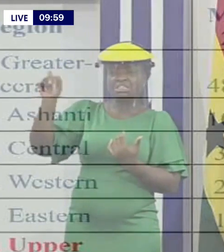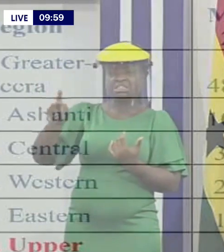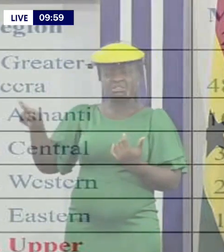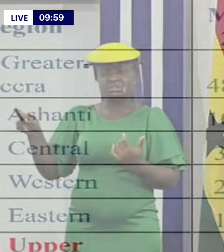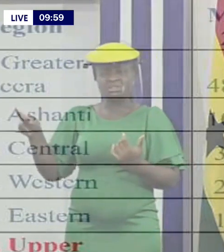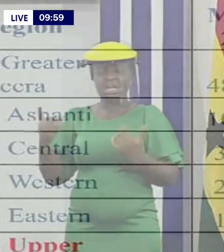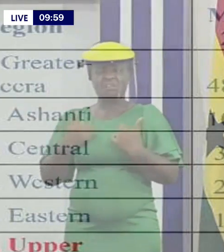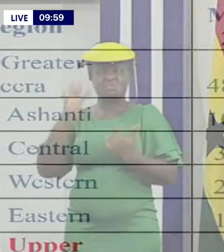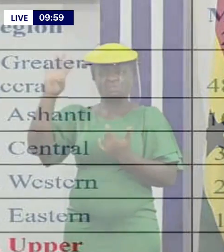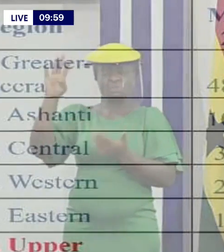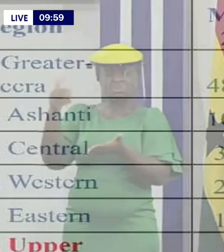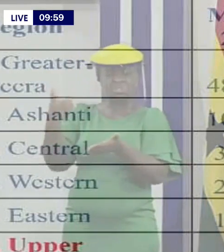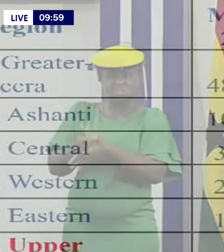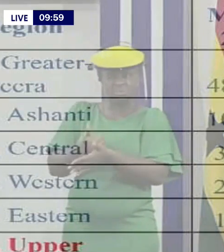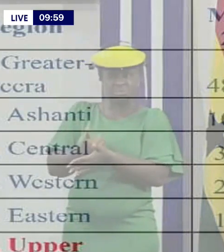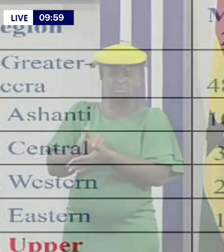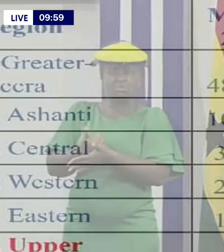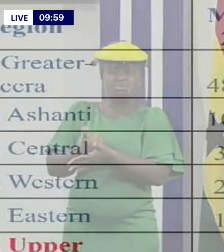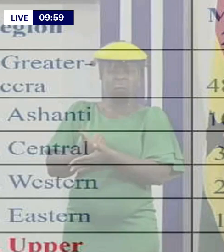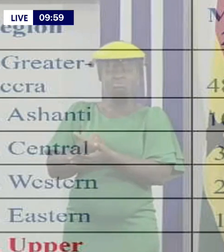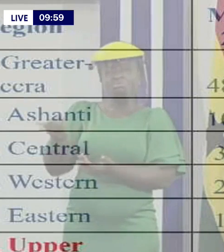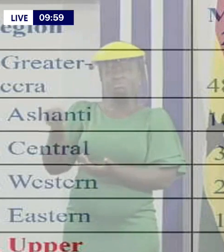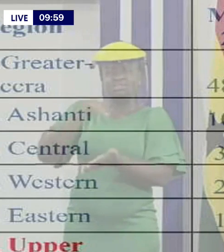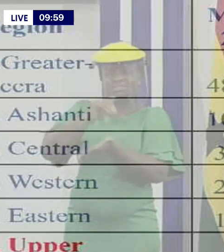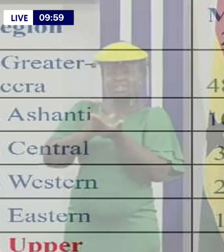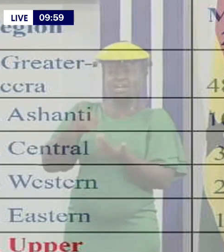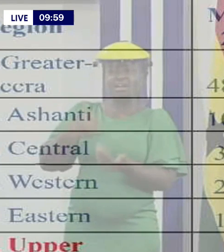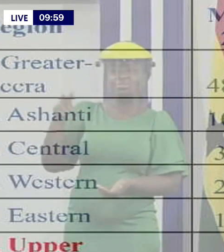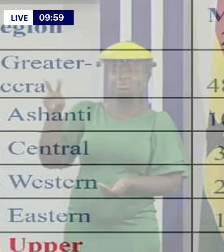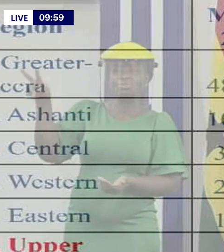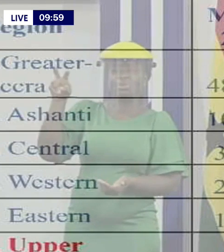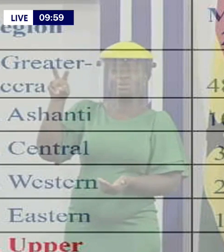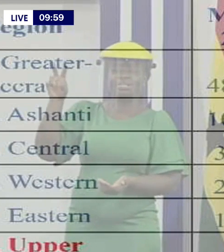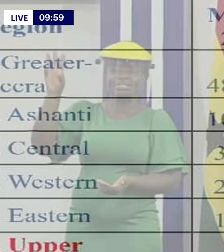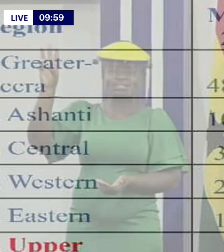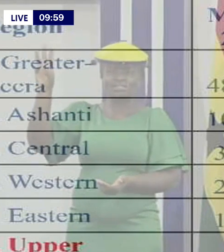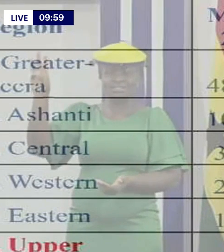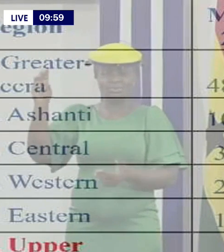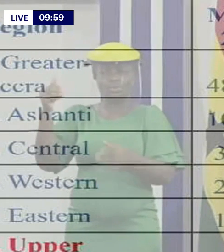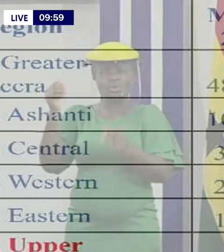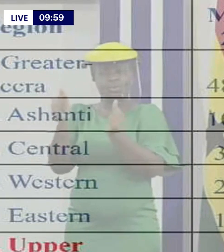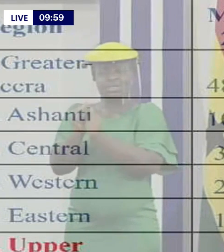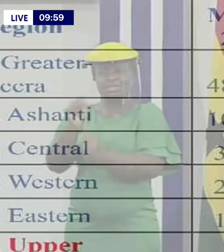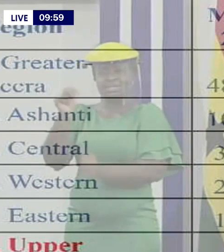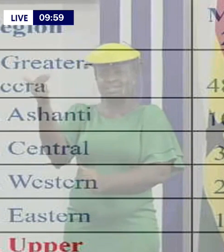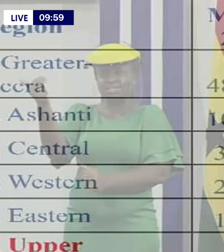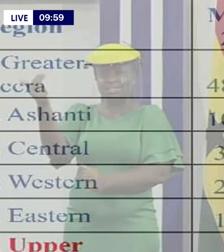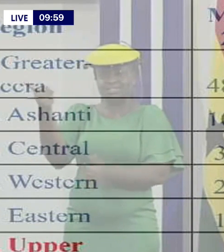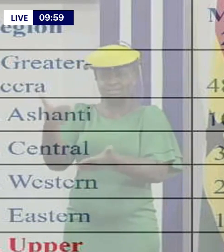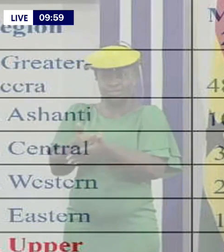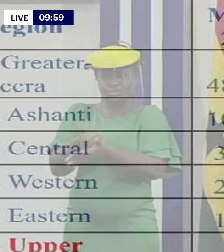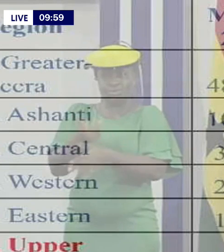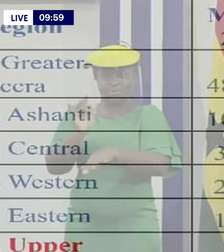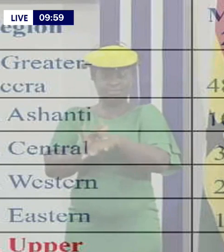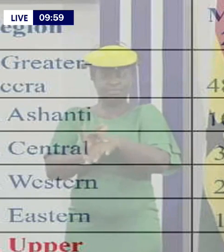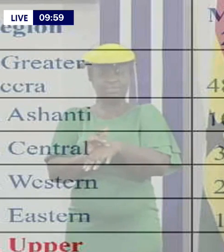today. Central has a cumulative figure of 306 with 13 new cases, and I give you the details of where the districts are coming